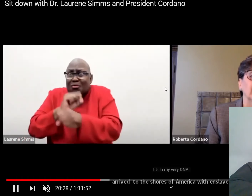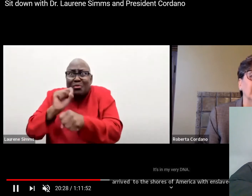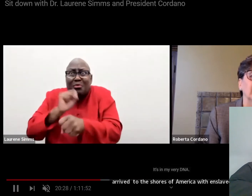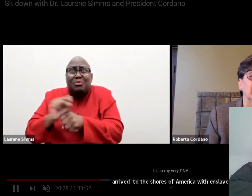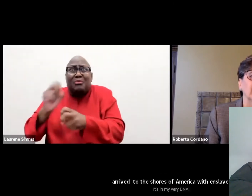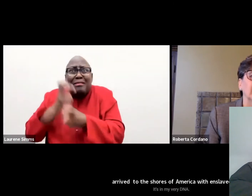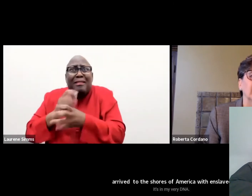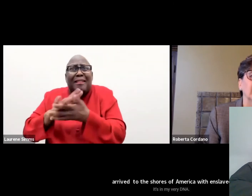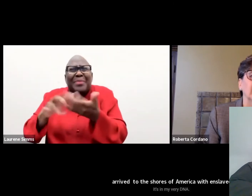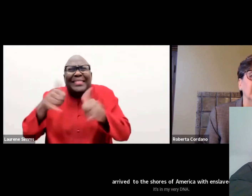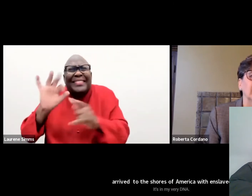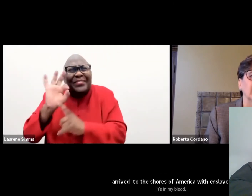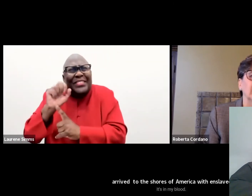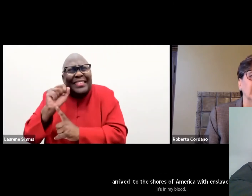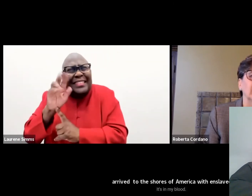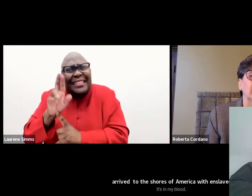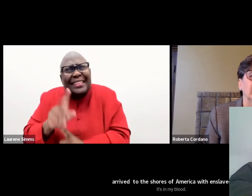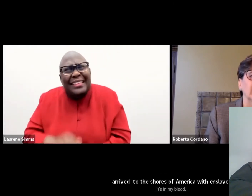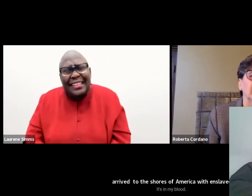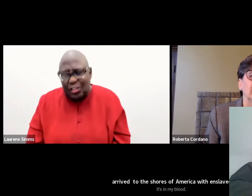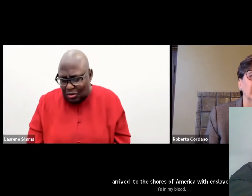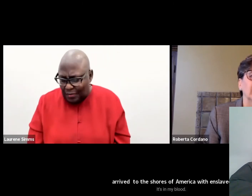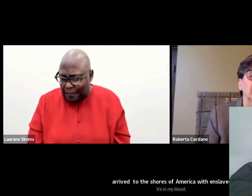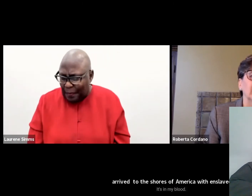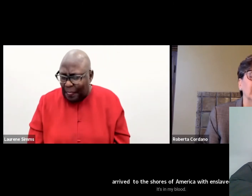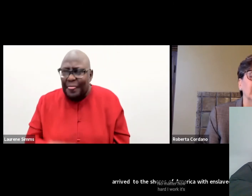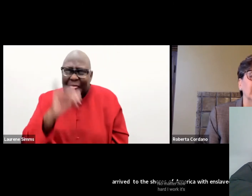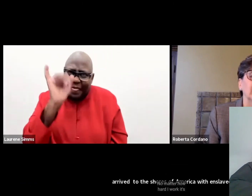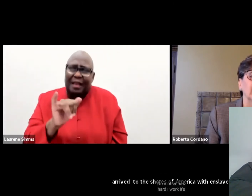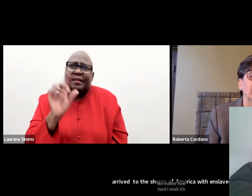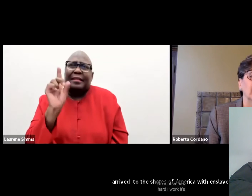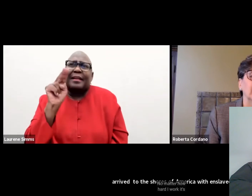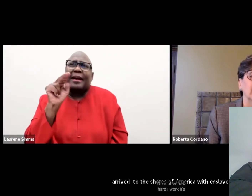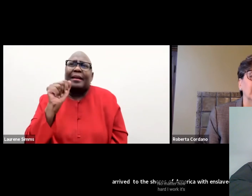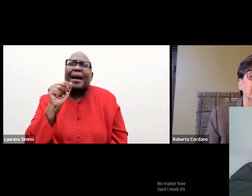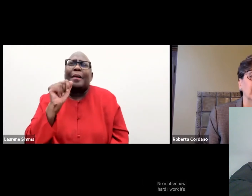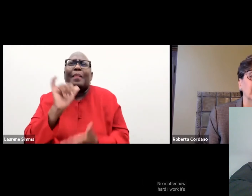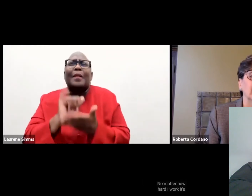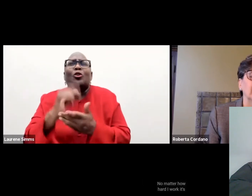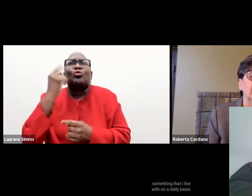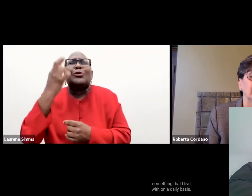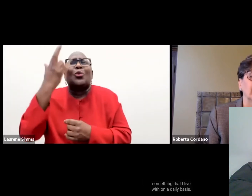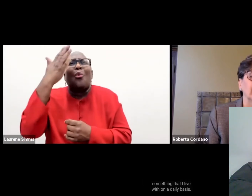and trauma, but that's in part of my DNA. It's in my blood.